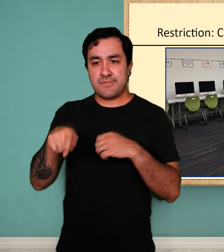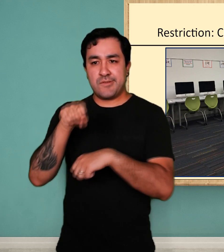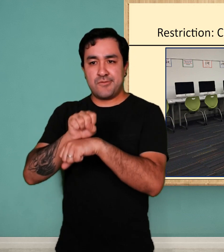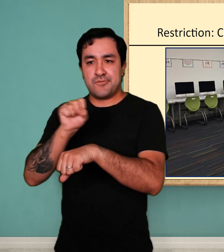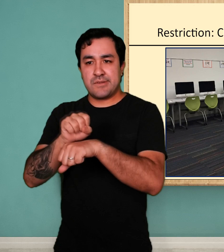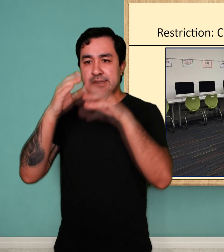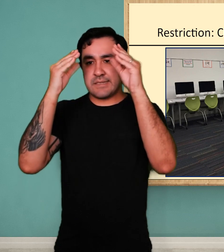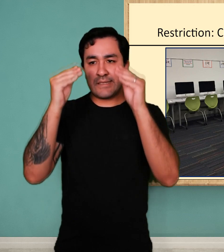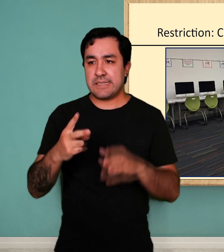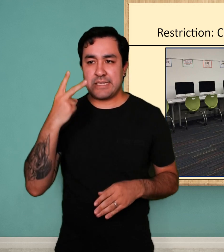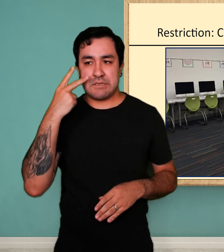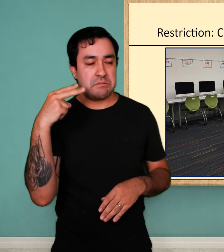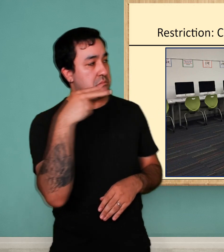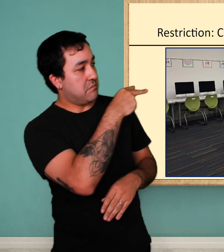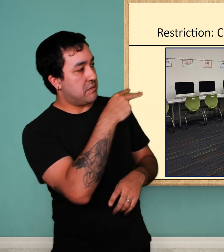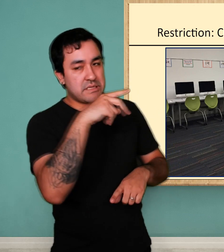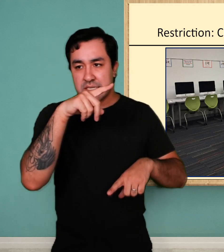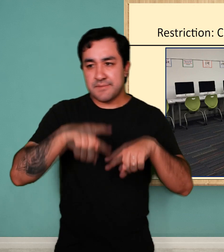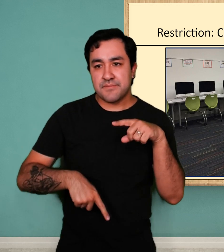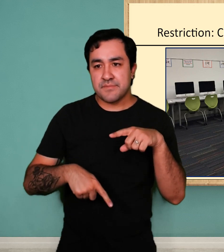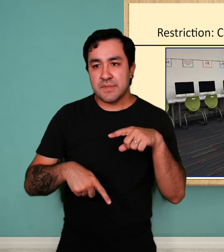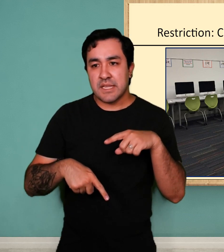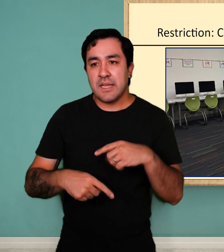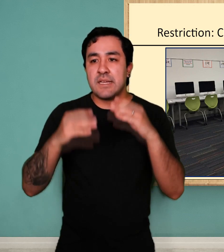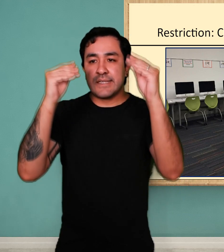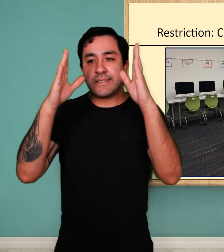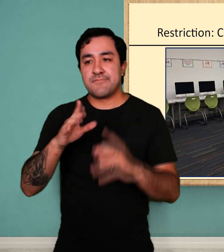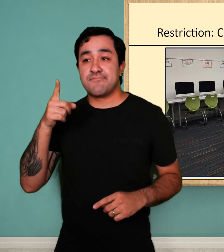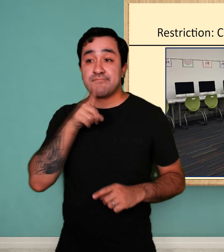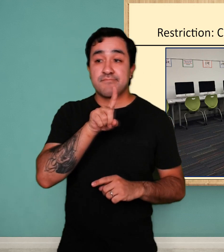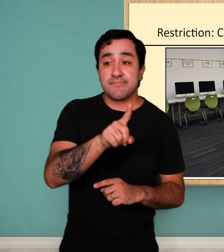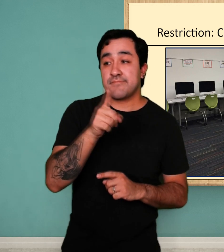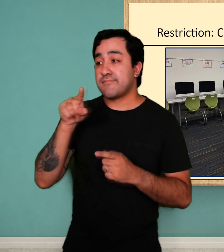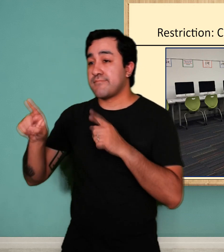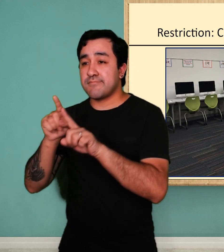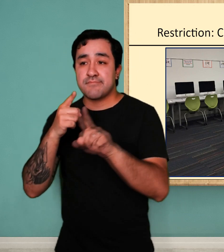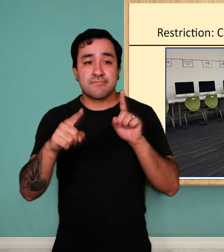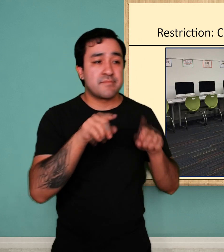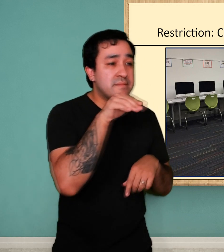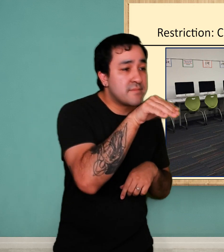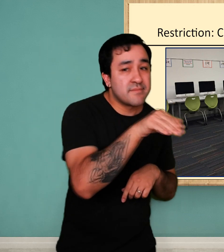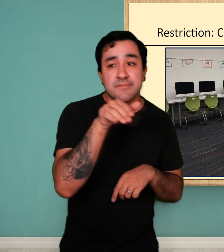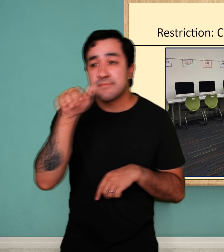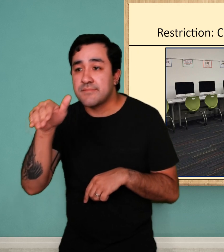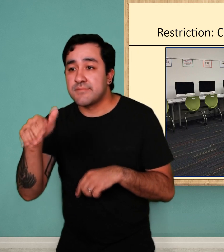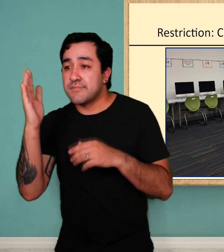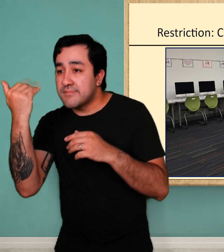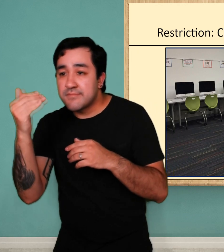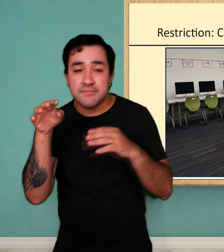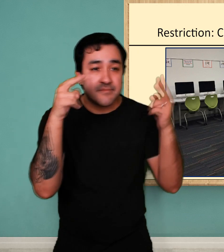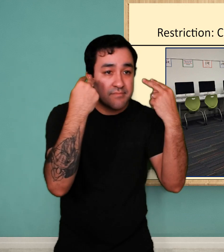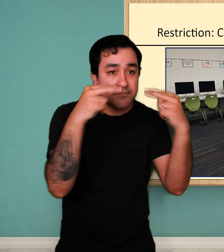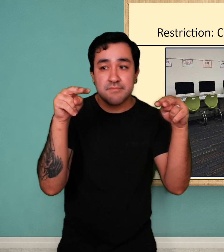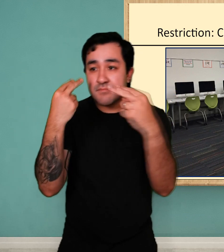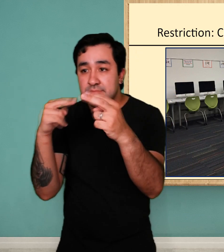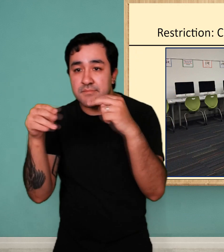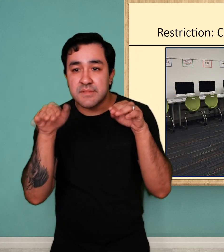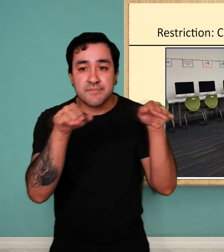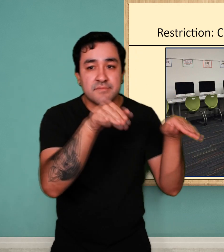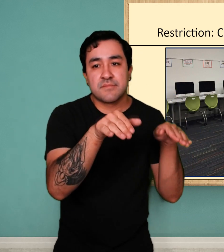attention, and the students at the computers would need to turn around physically. If students are all sitting and working at the tables in the center, most